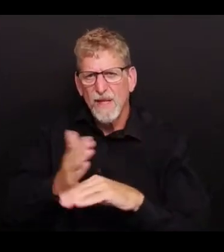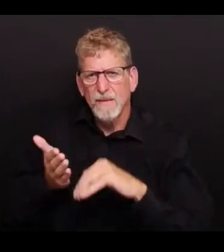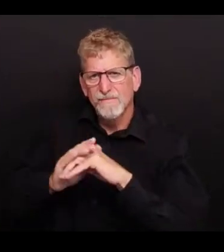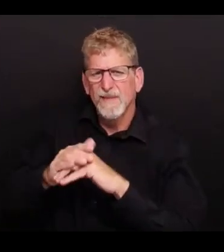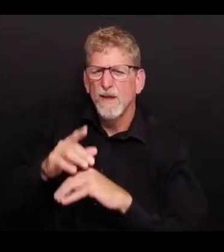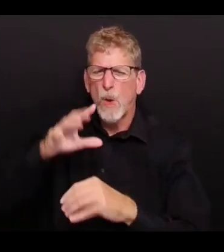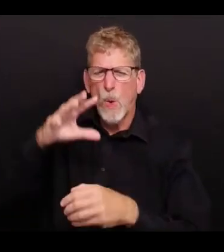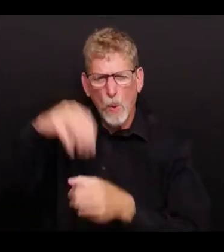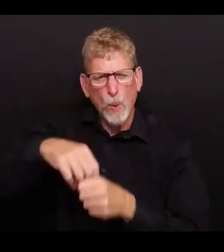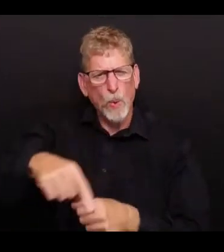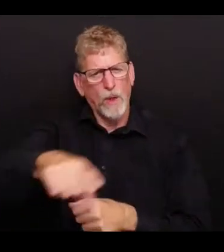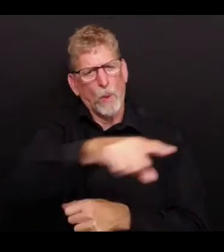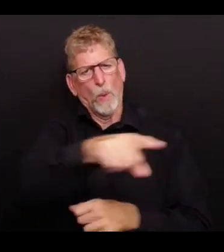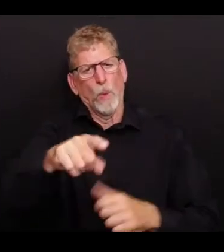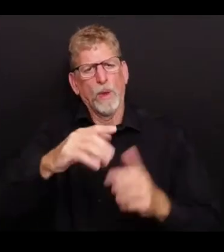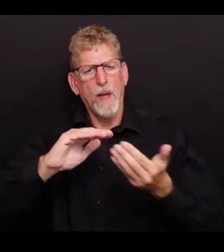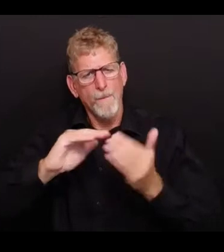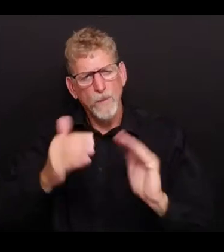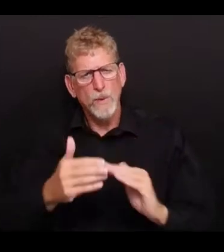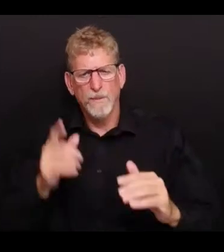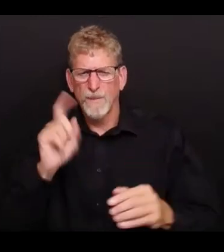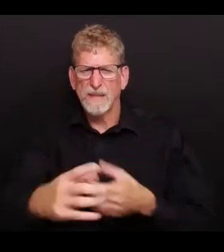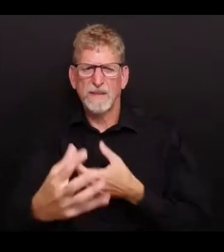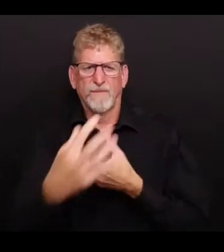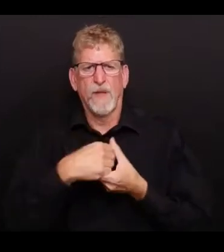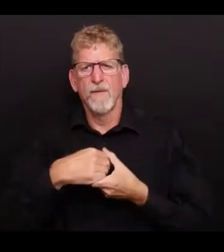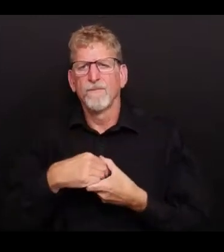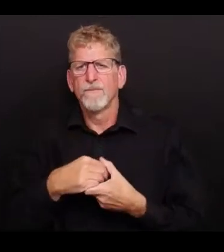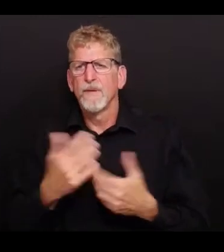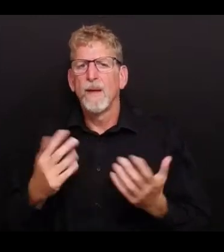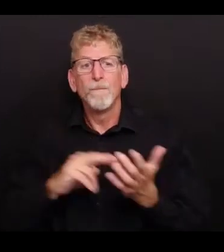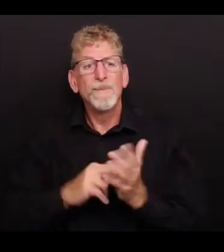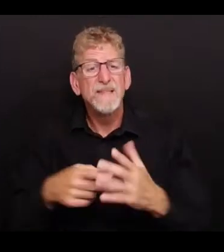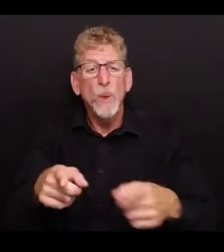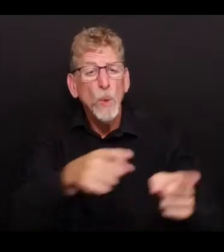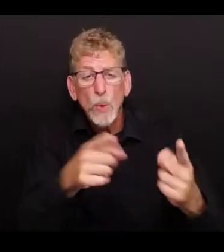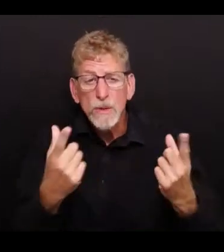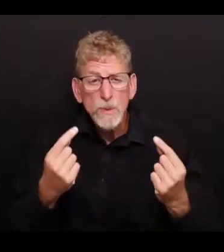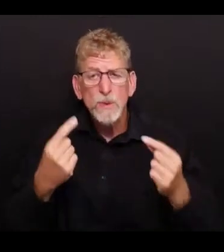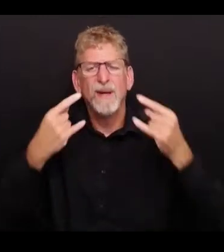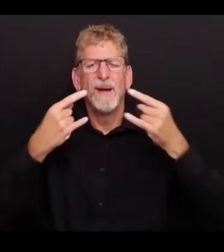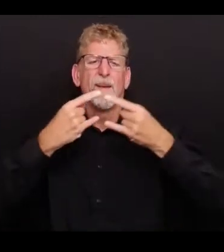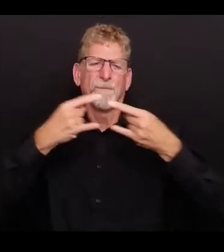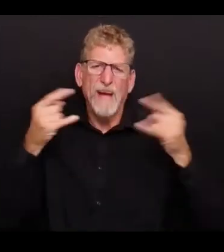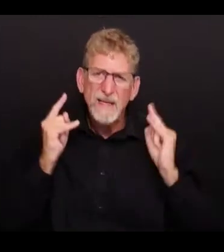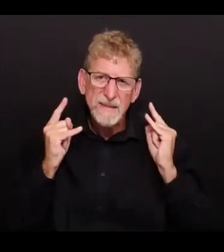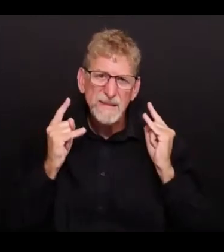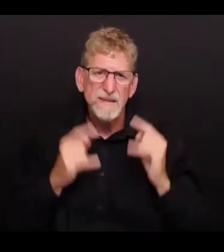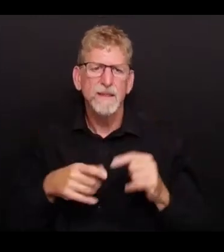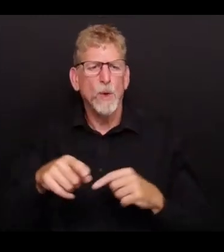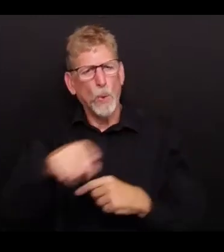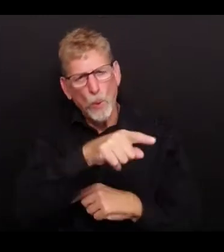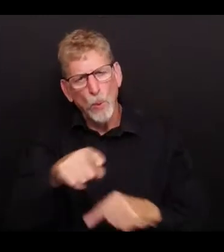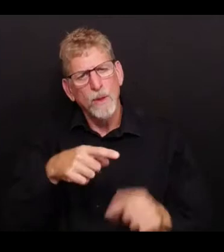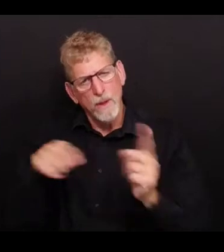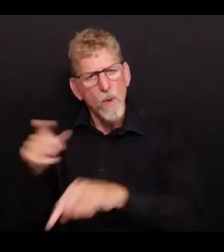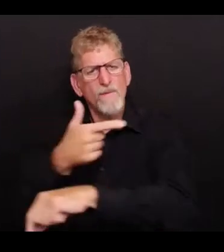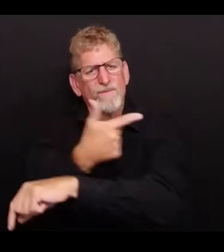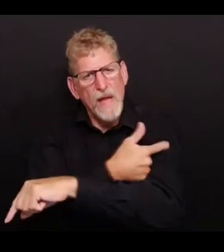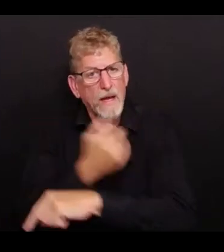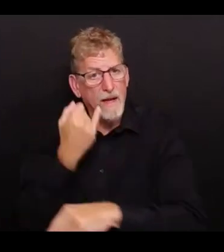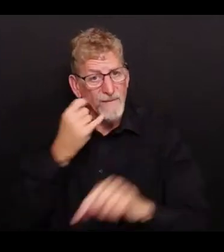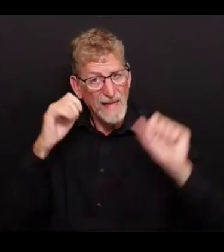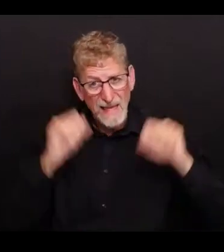These include wearing a face covering, especially in vulnerable situations, getting vaccinated when you're able, staying home when you're